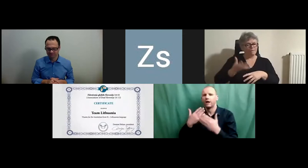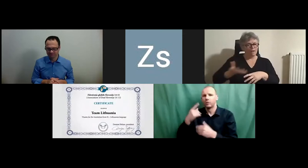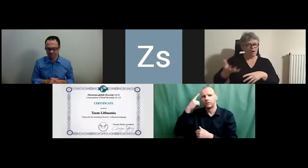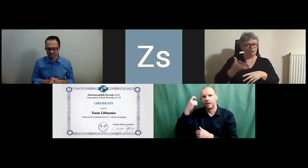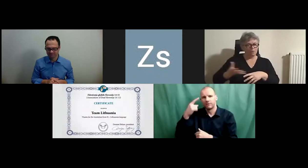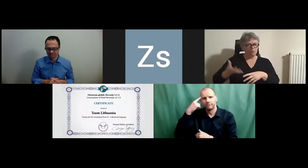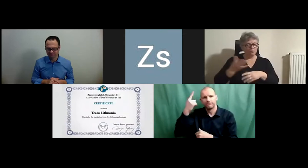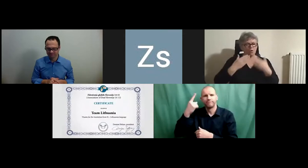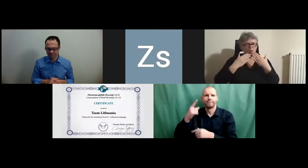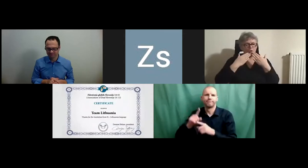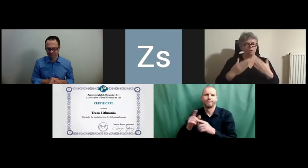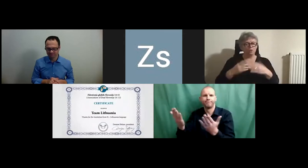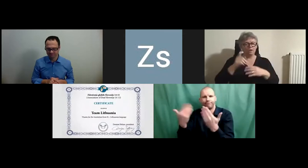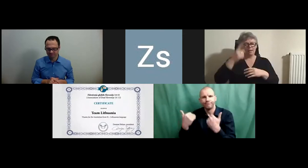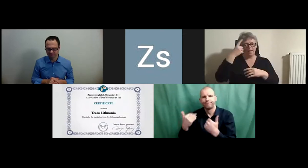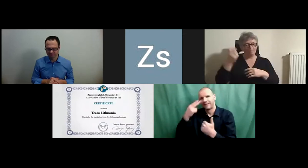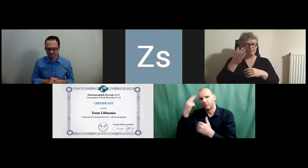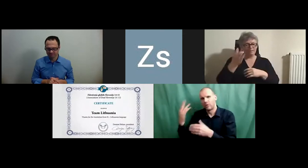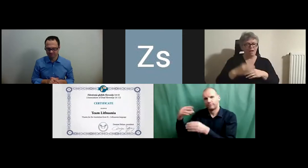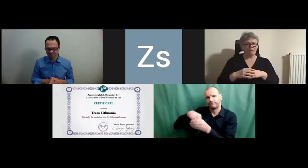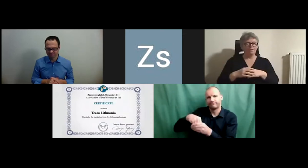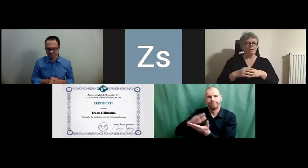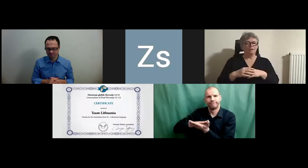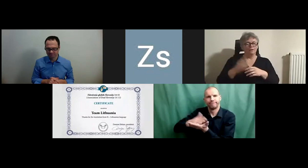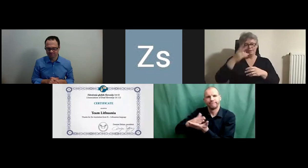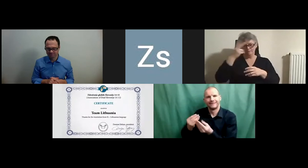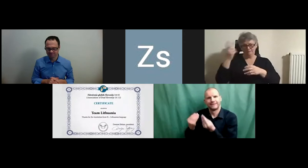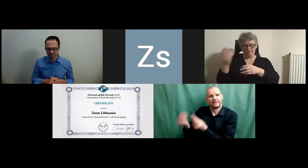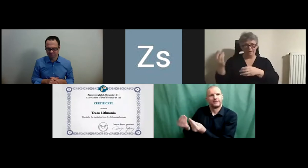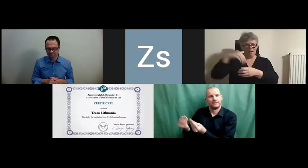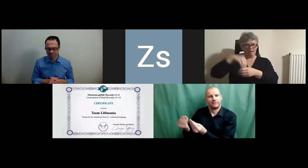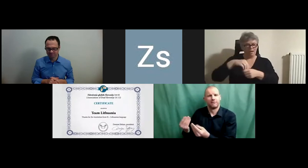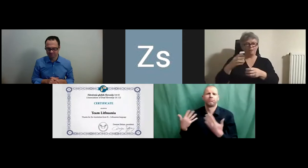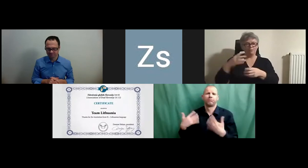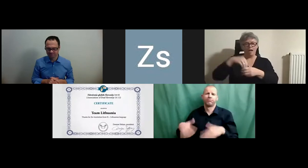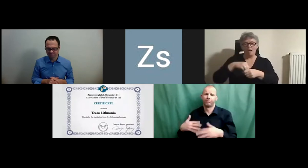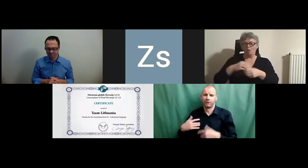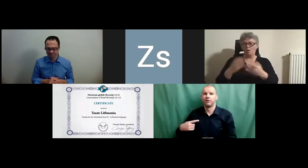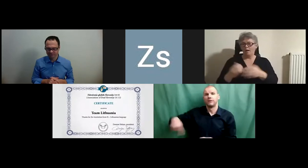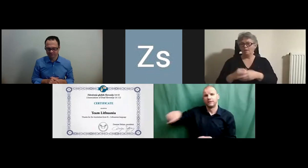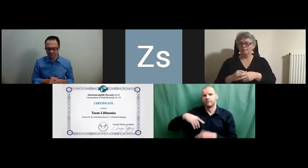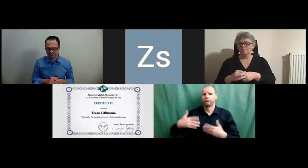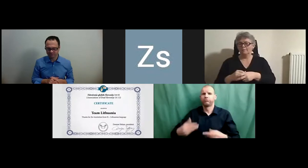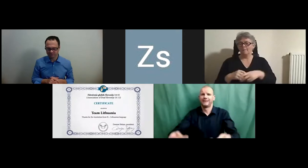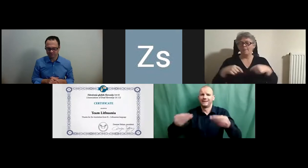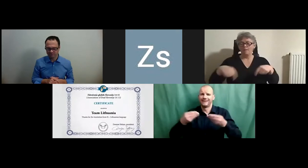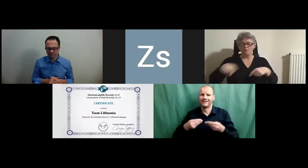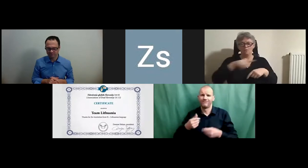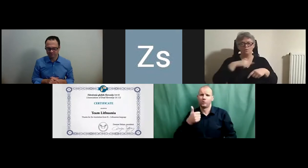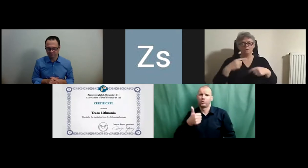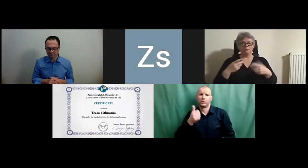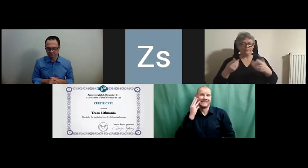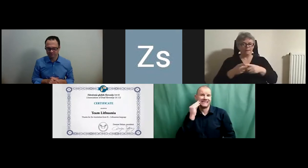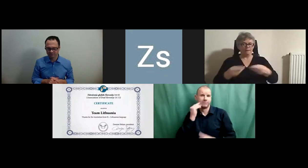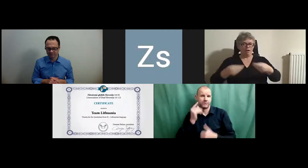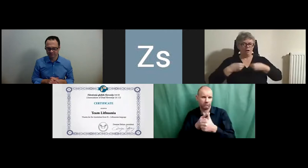has a team of 5. And thank you, Dami, for inviting us and giving us the opportunity